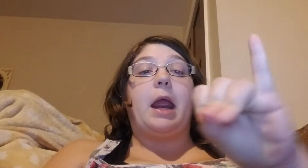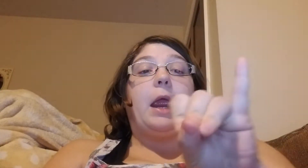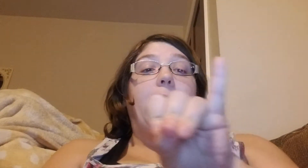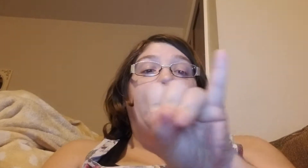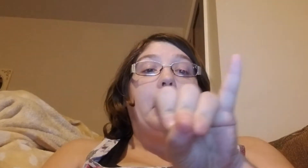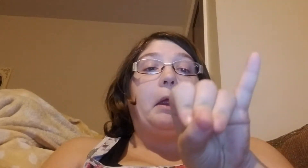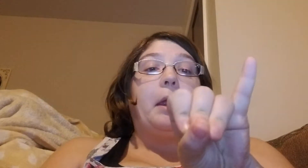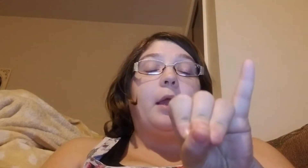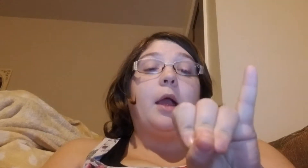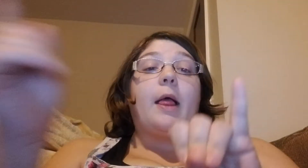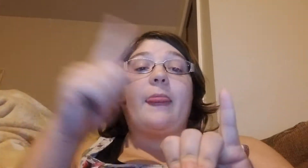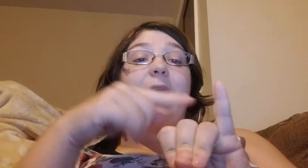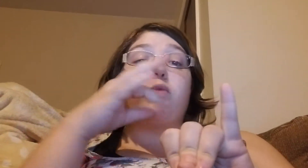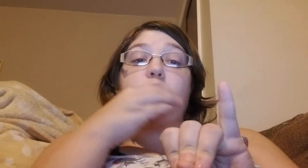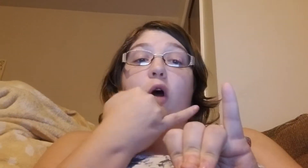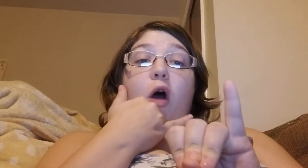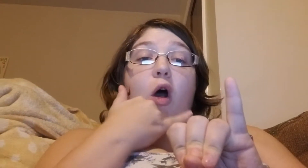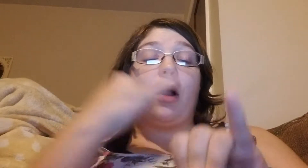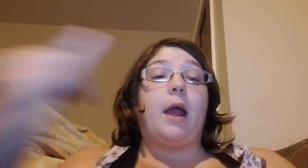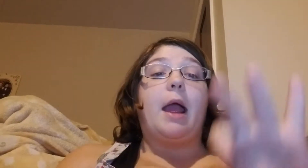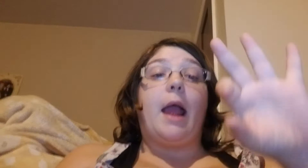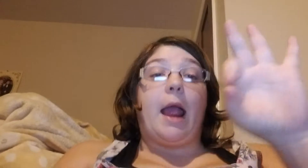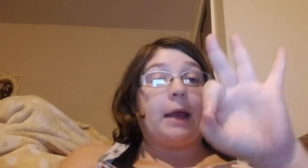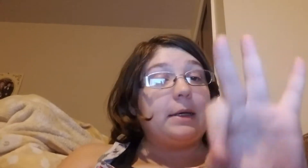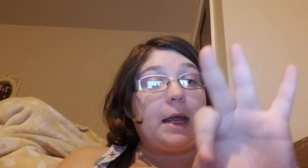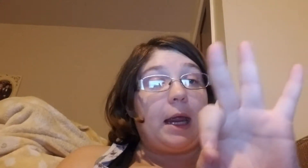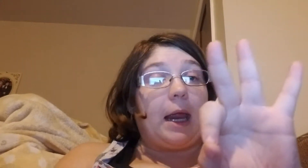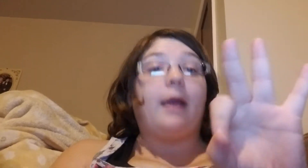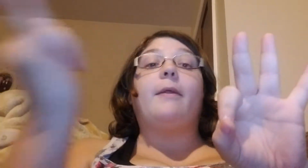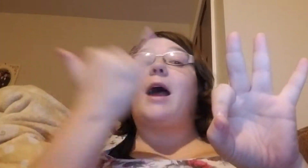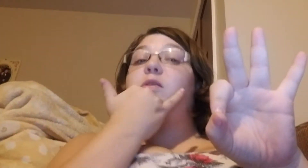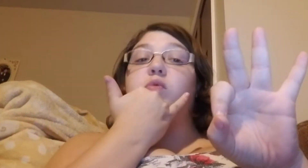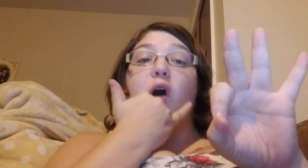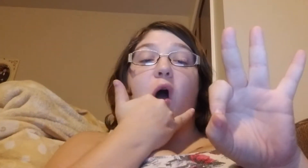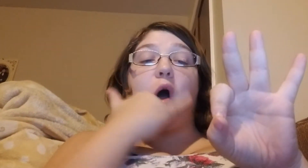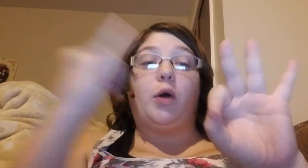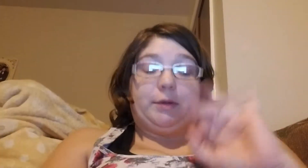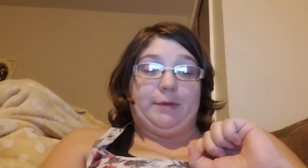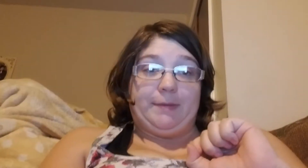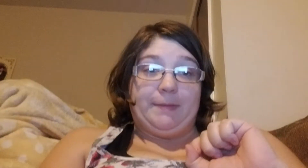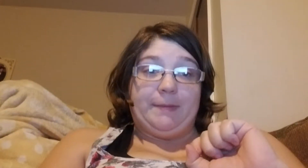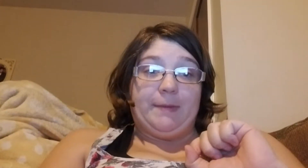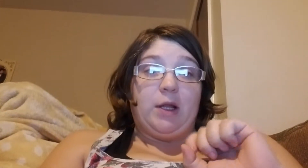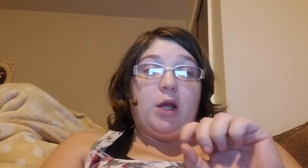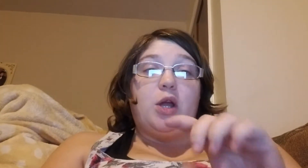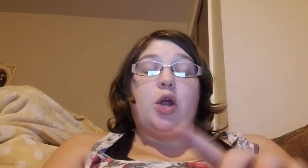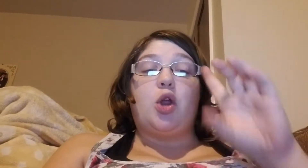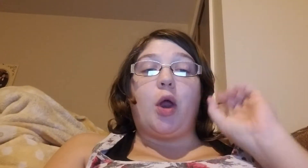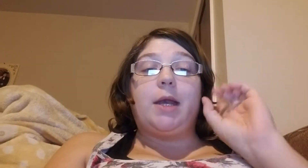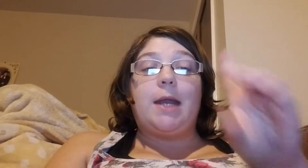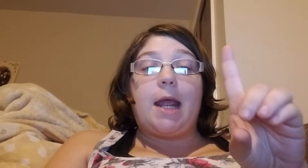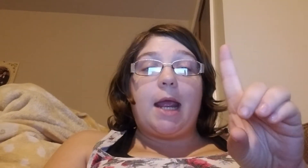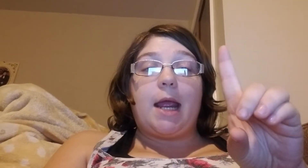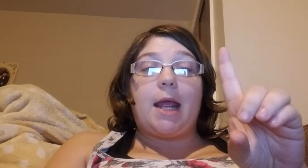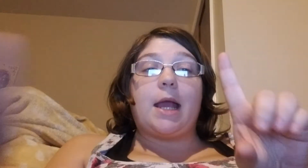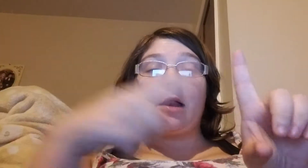D. That's wrong. And D, that's wrong. Your D is